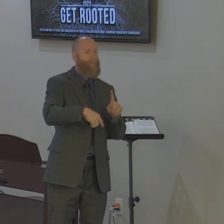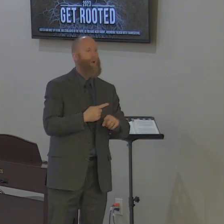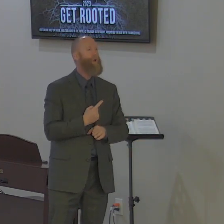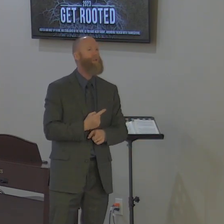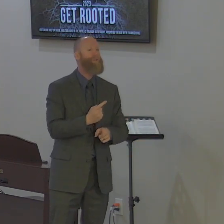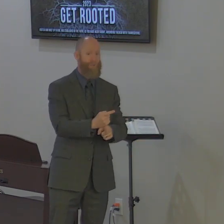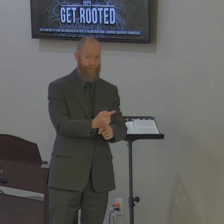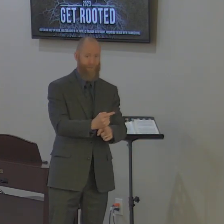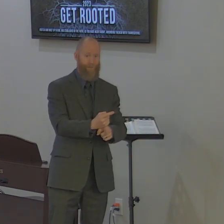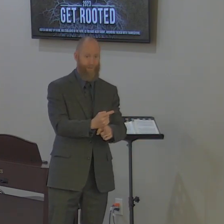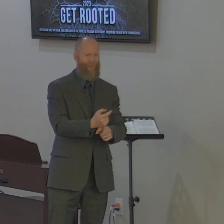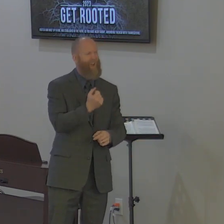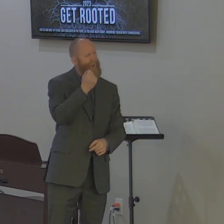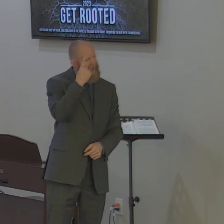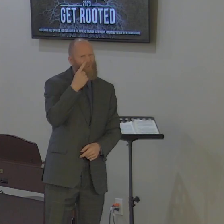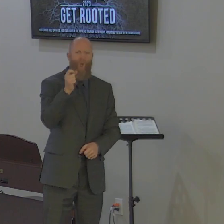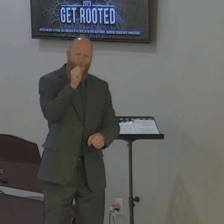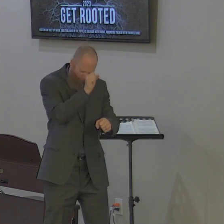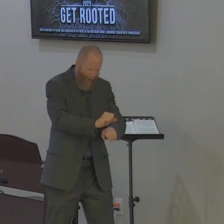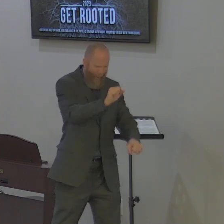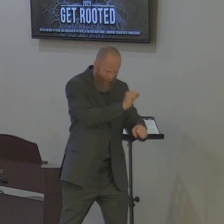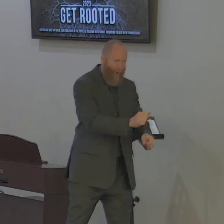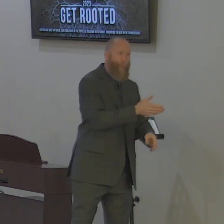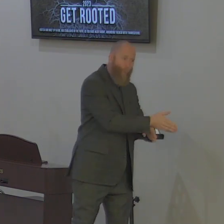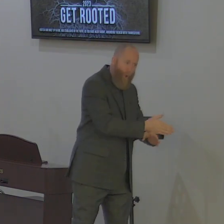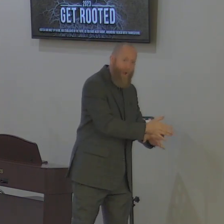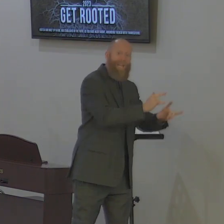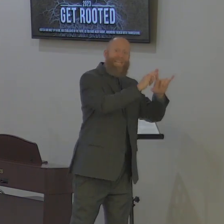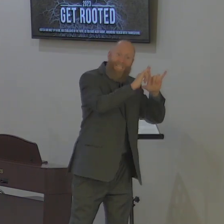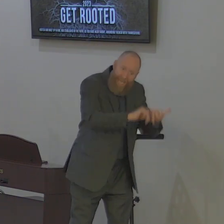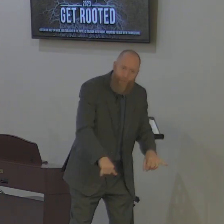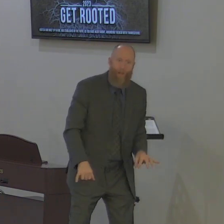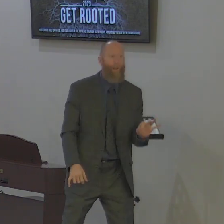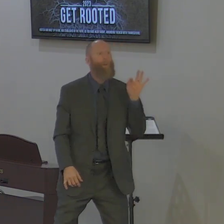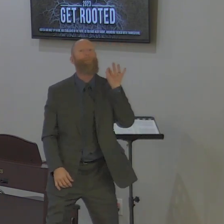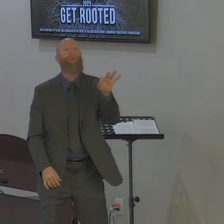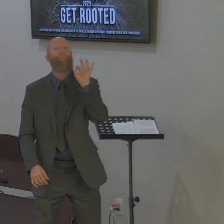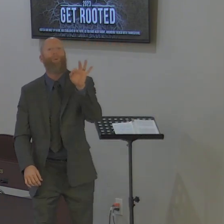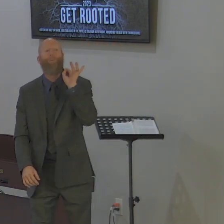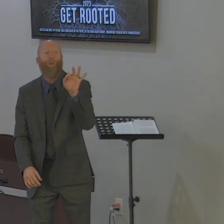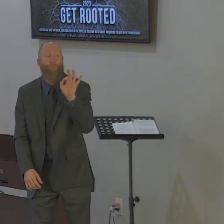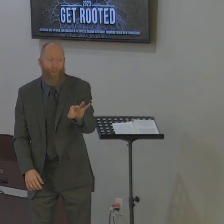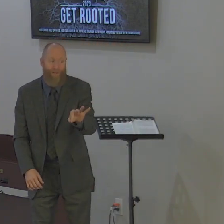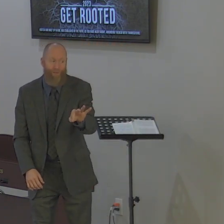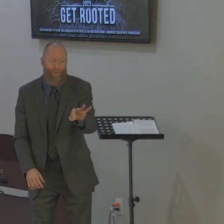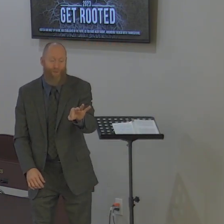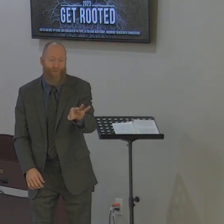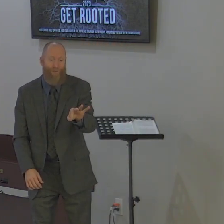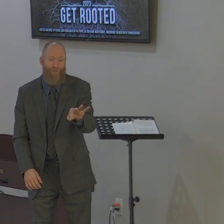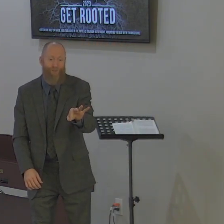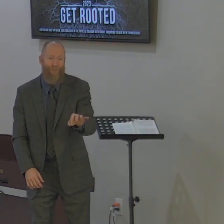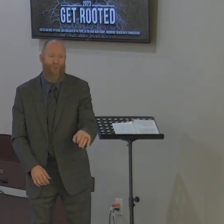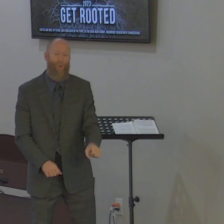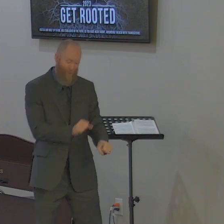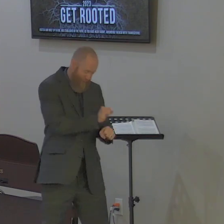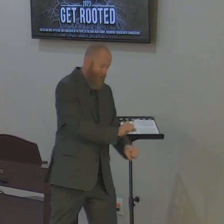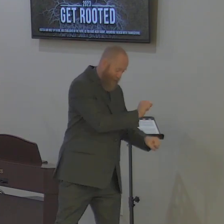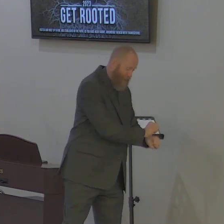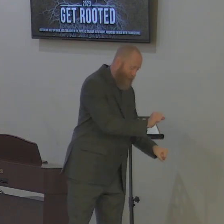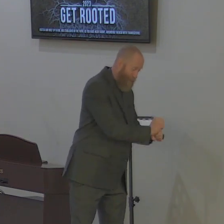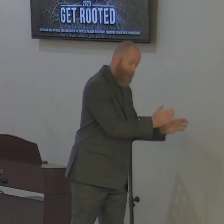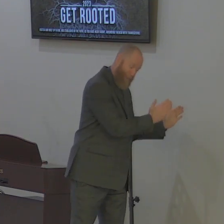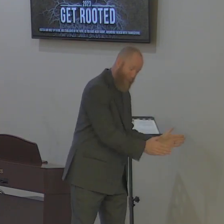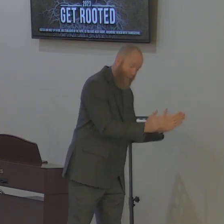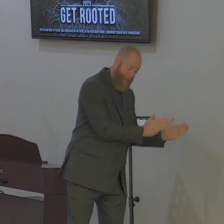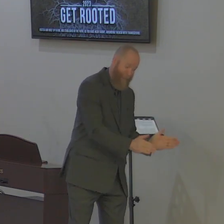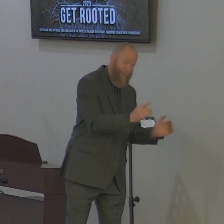time doing all that work to build an ark to prepare him and his family for something that had